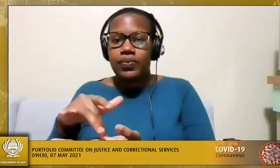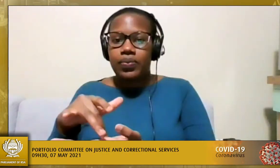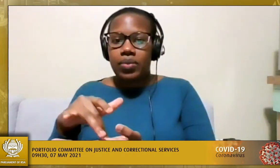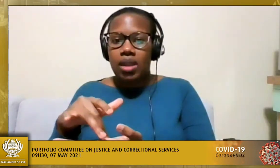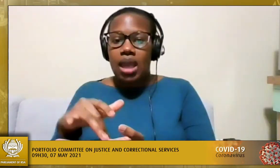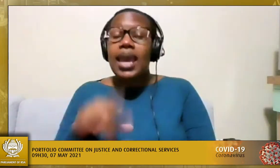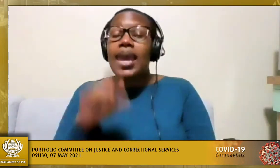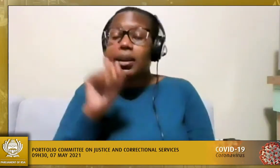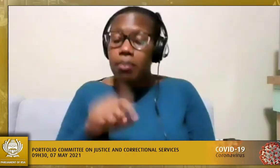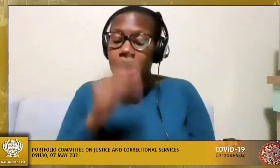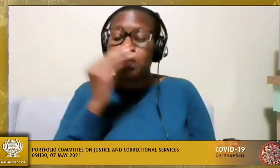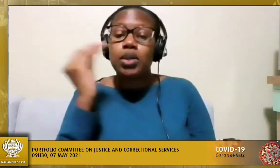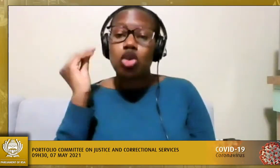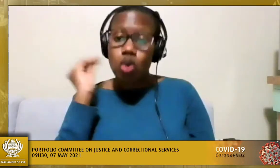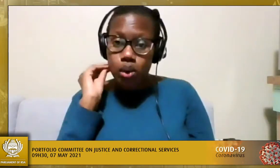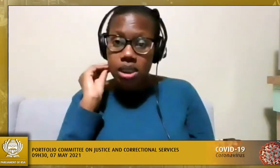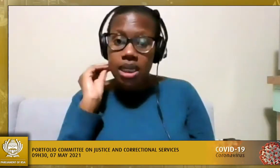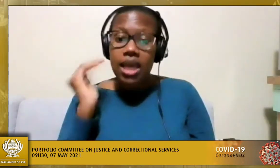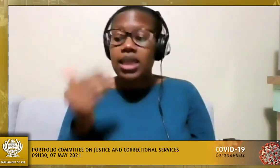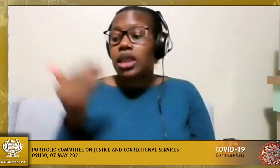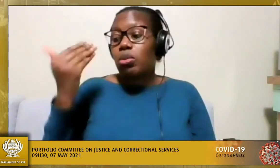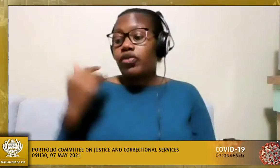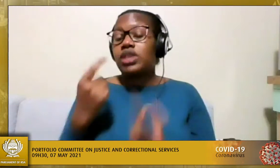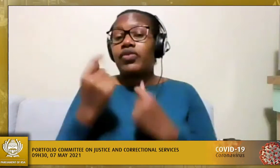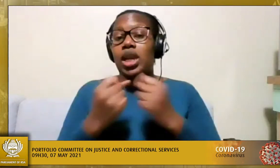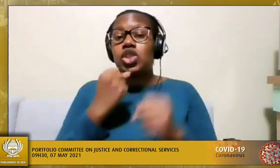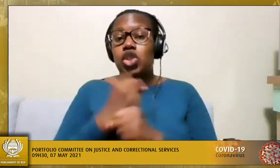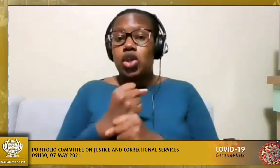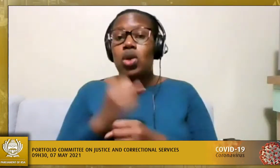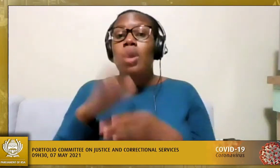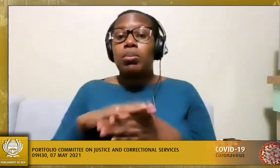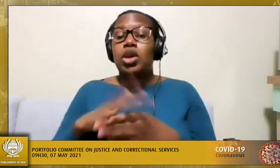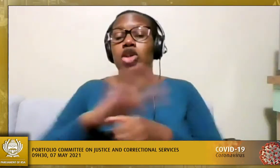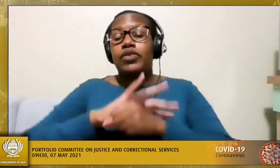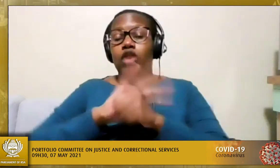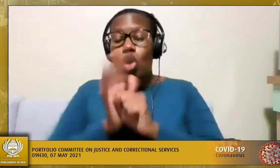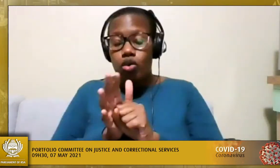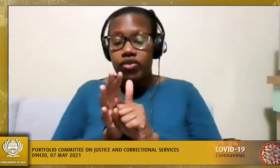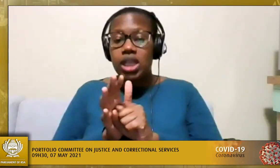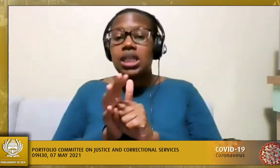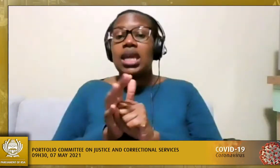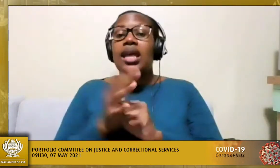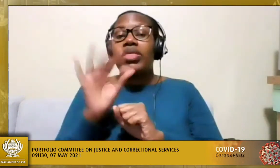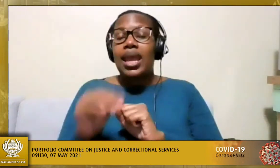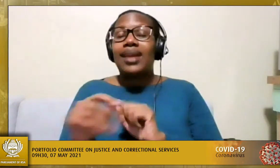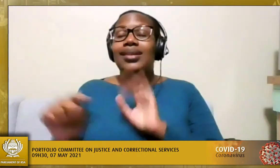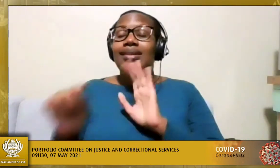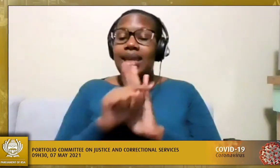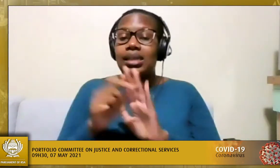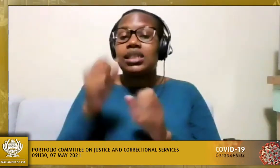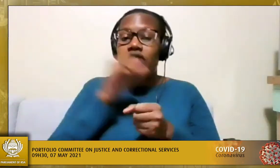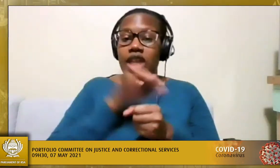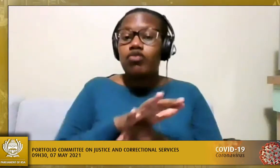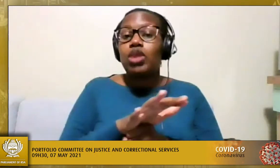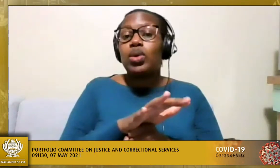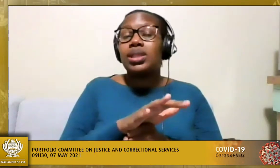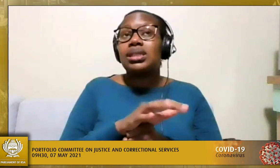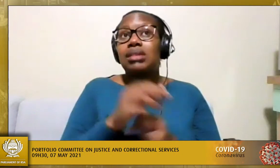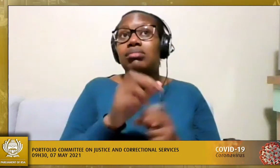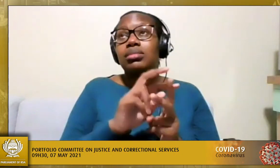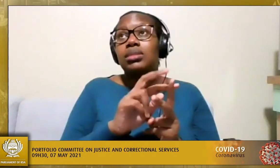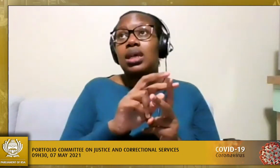be noted that in the previous Financial year due to the covert pandemic it had a negative influence in the number of matters